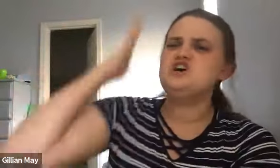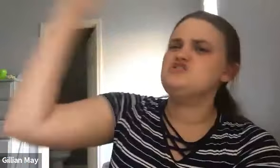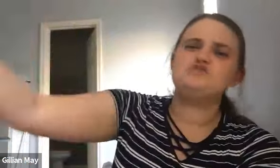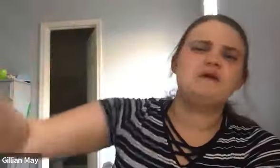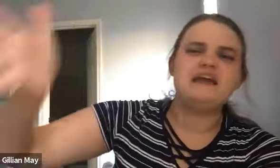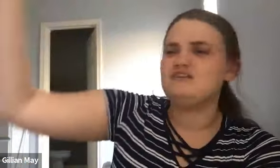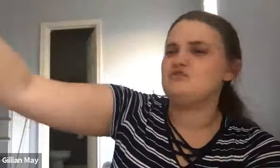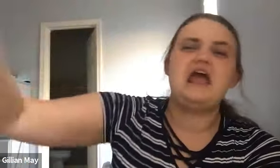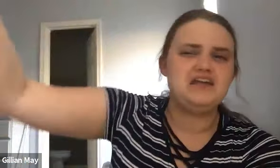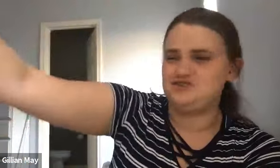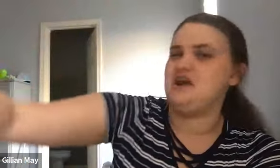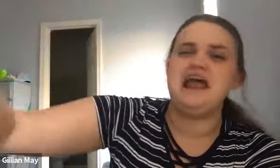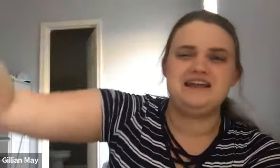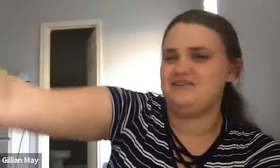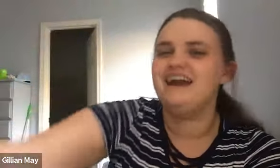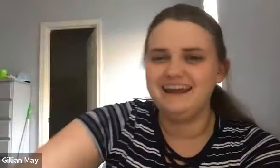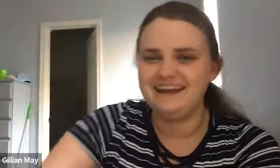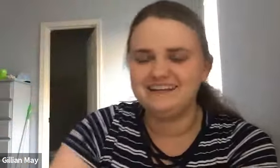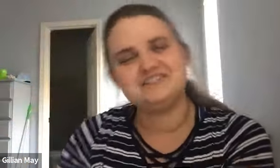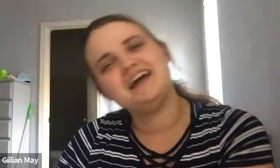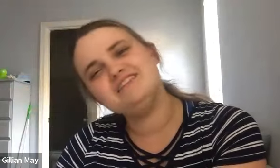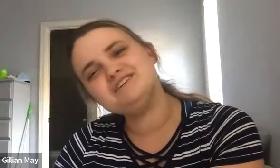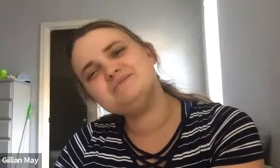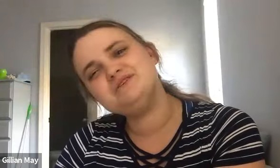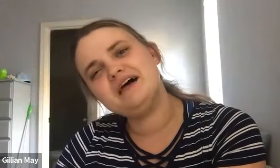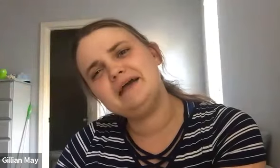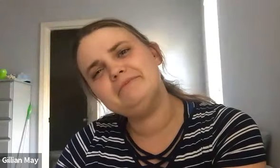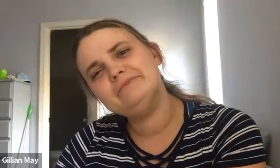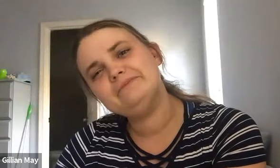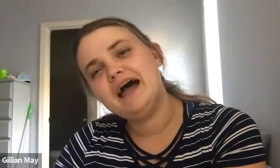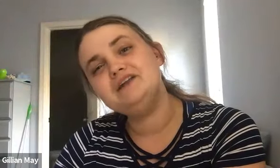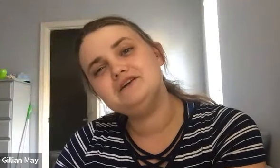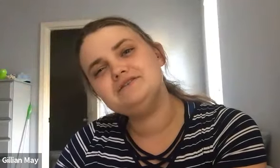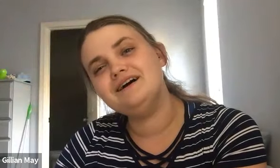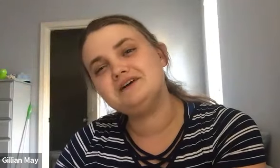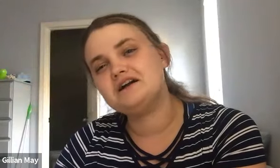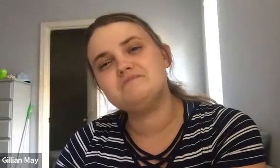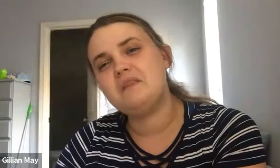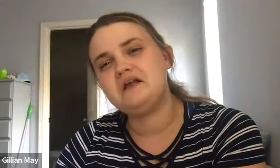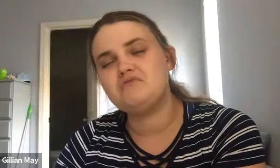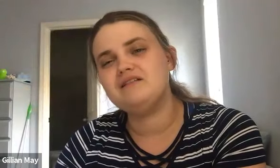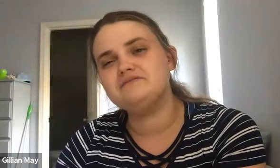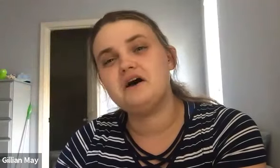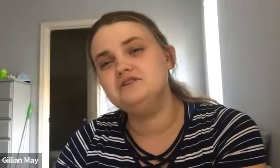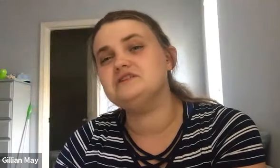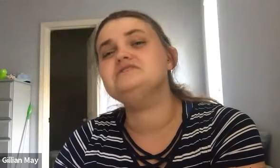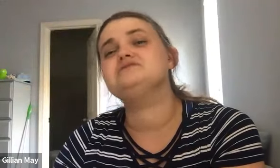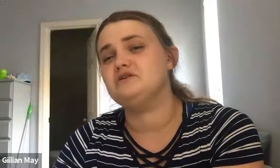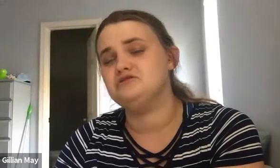the great. And you just kind of look at them and you're like, I know you're not talking about like a relative 100 years ago. You're